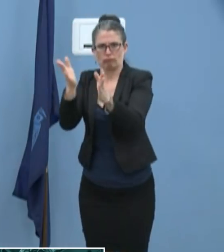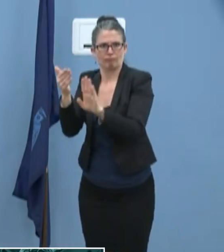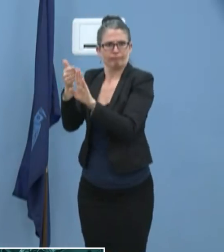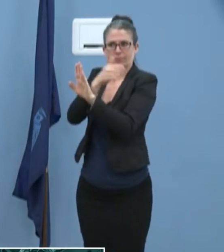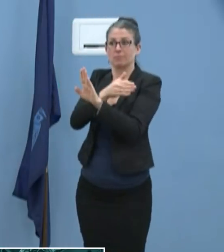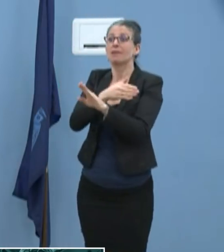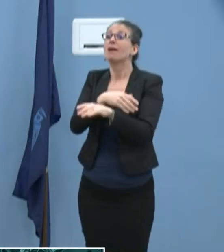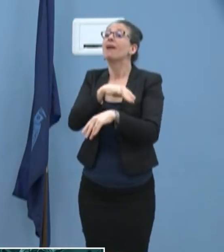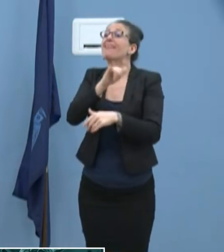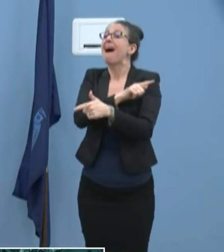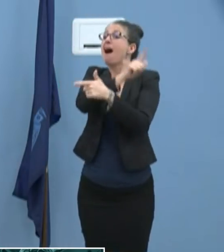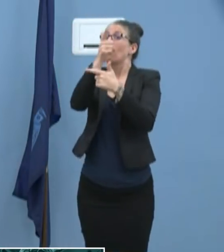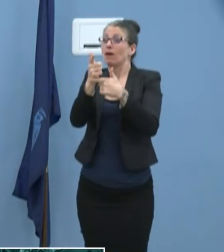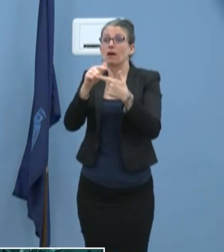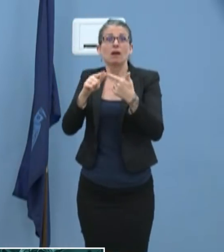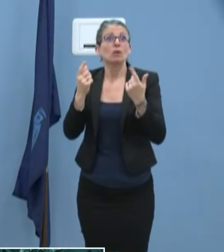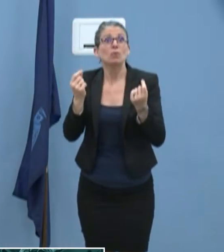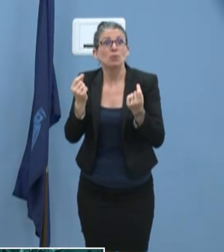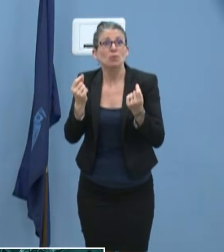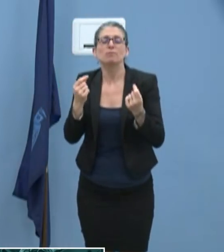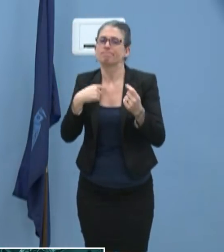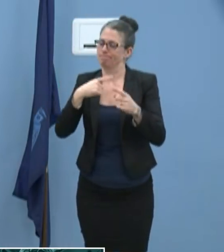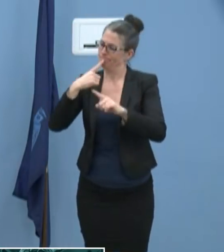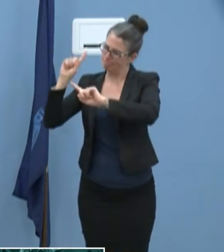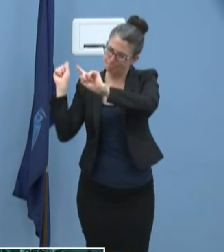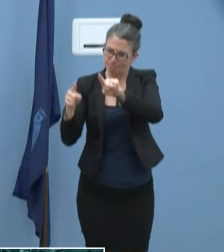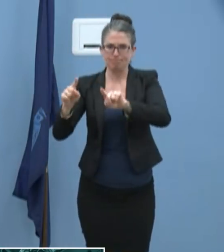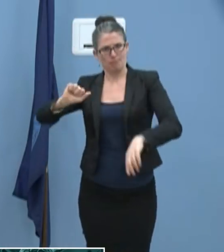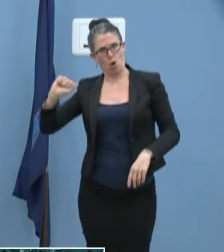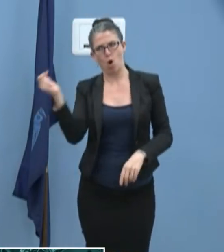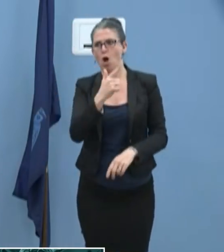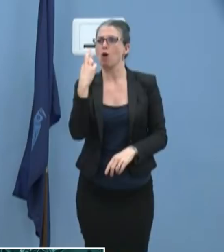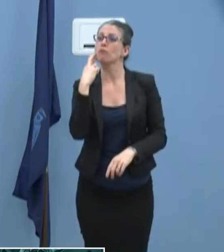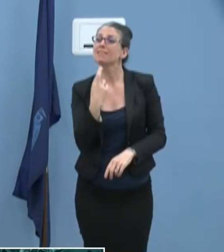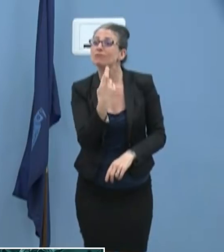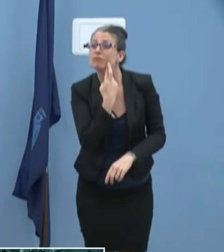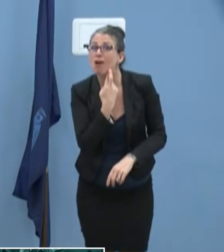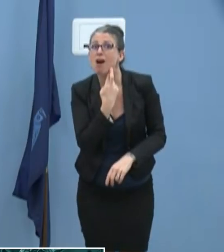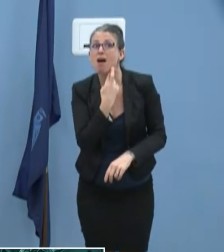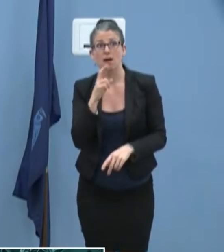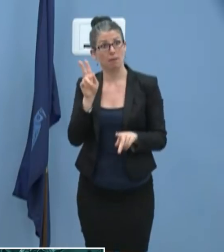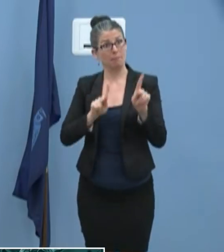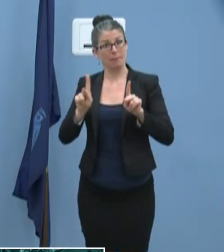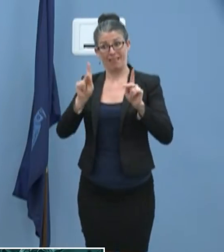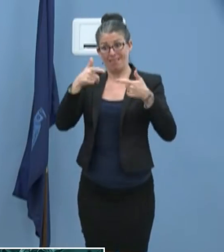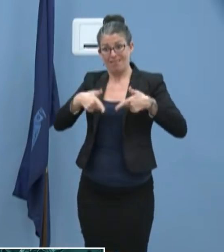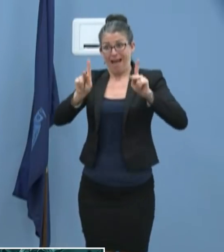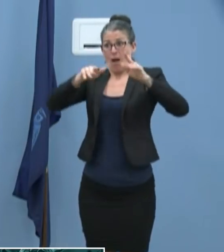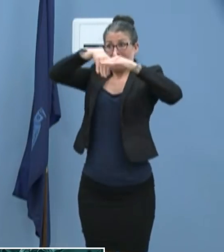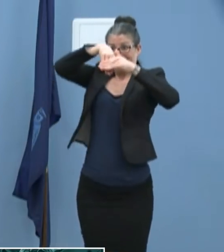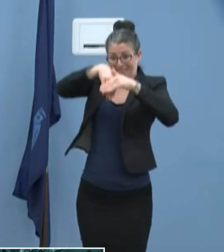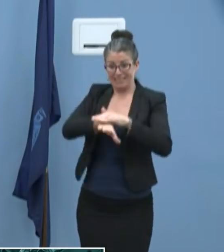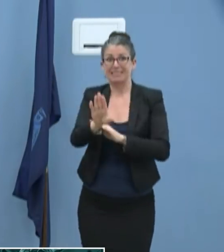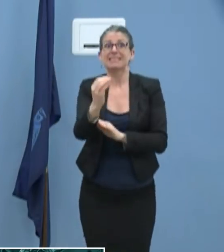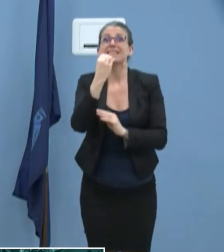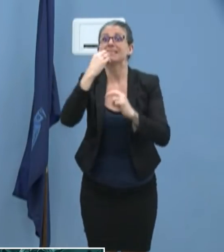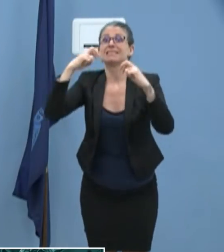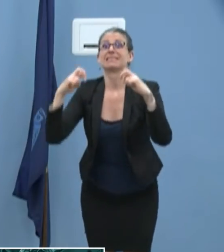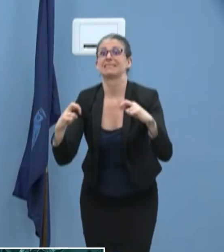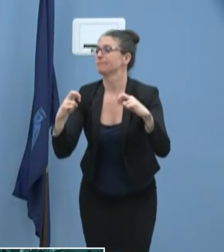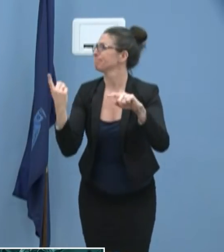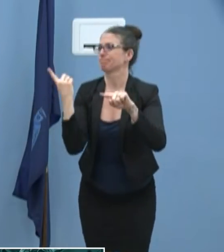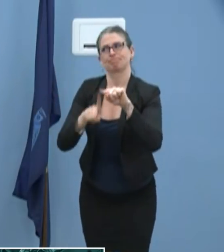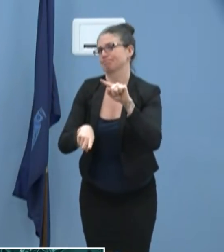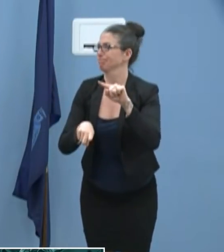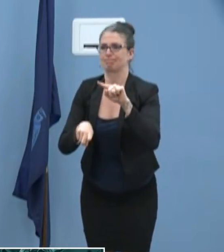and bars statewide close to dine-in customers effective today at 6 p.m. This order